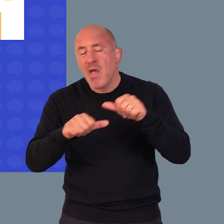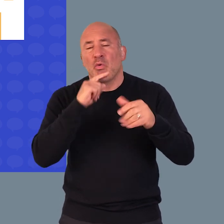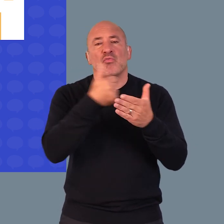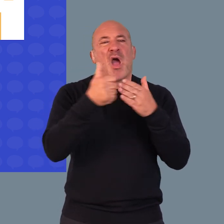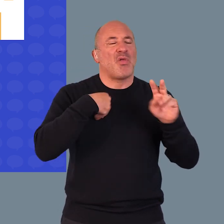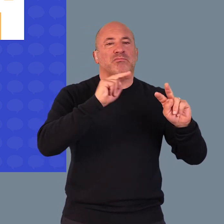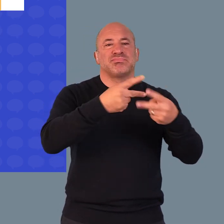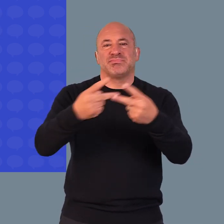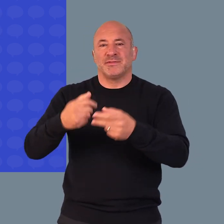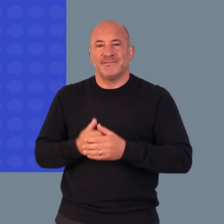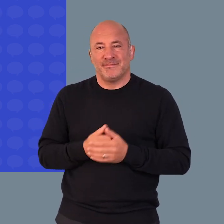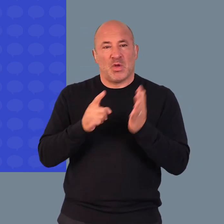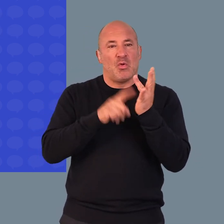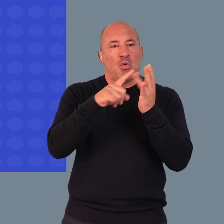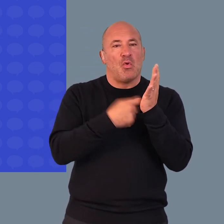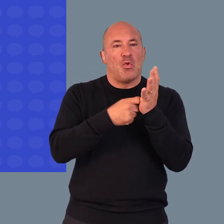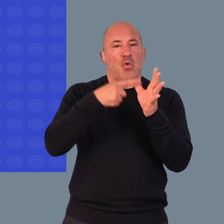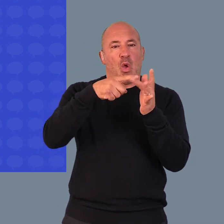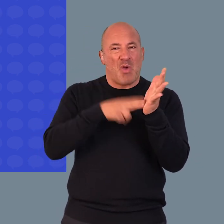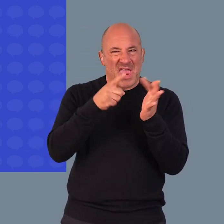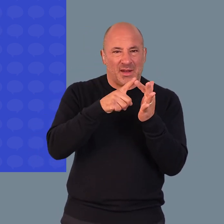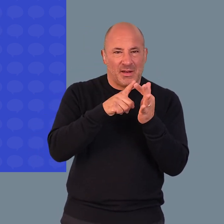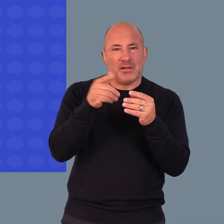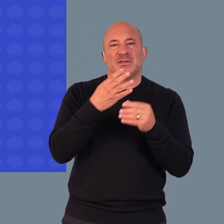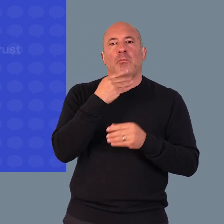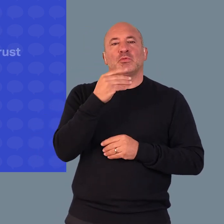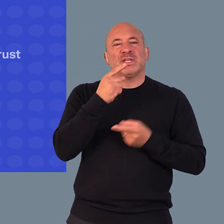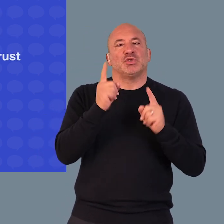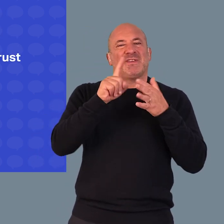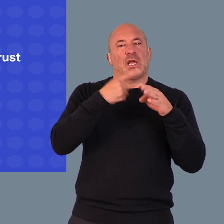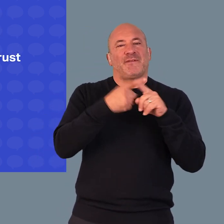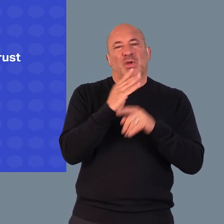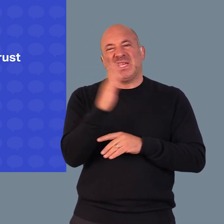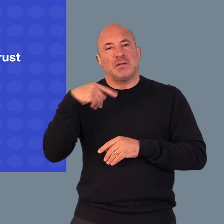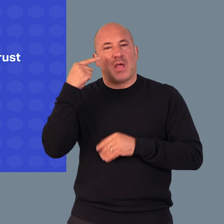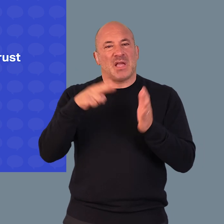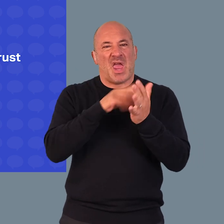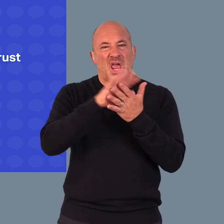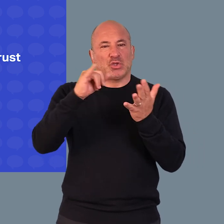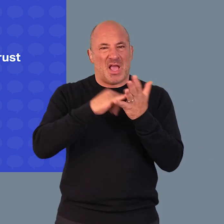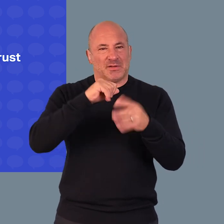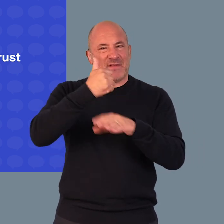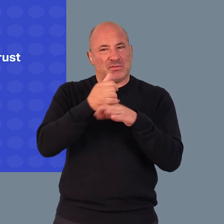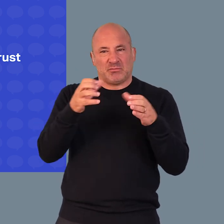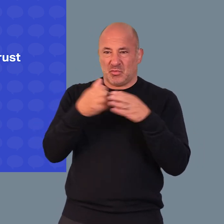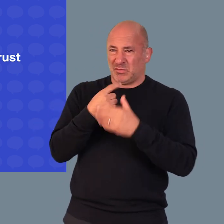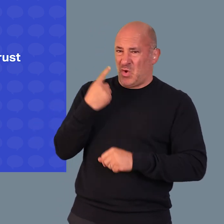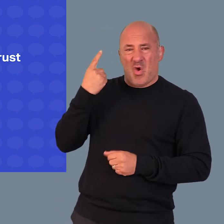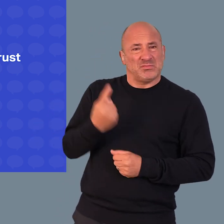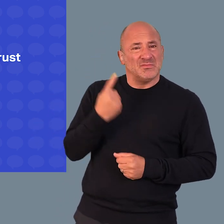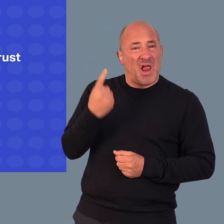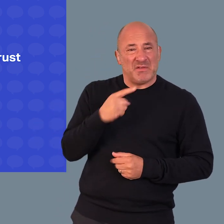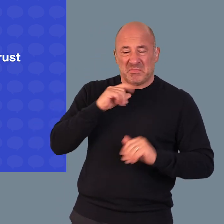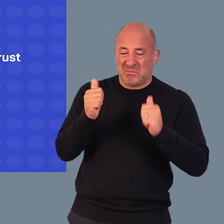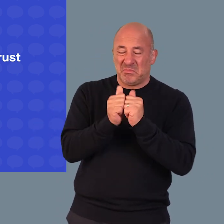to find out how changes are being introduced. Lorraine Sanduza, Interim Chief Executive of the East London NHS